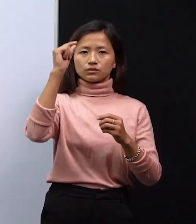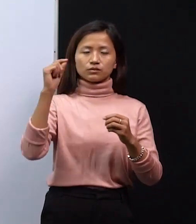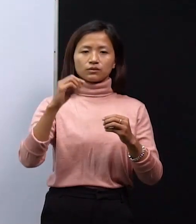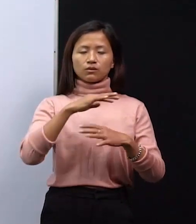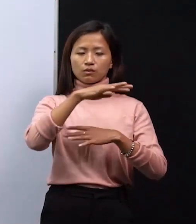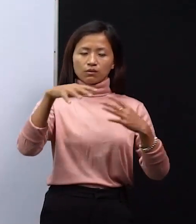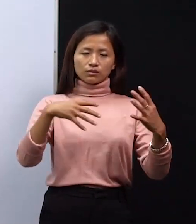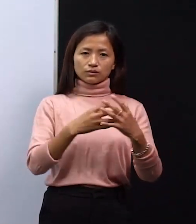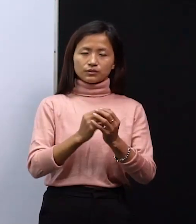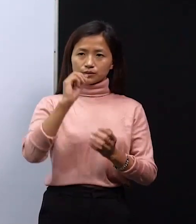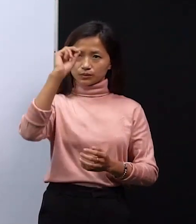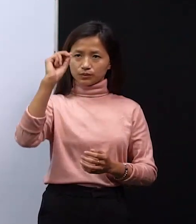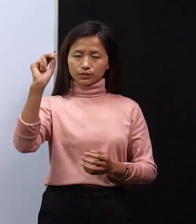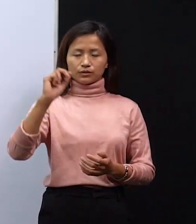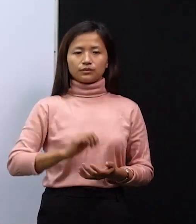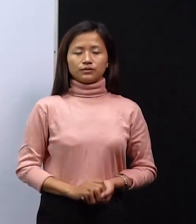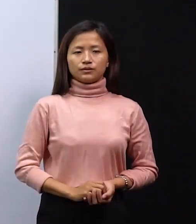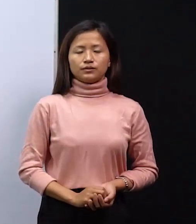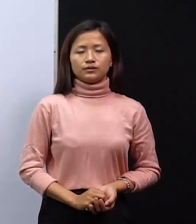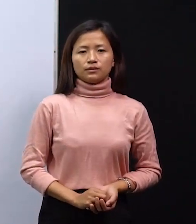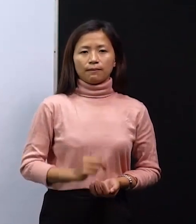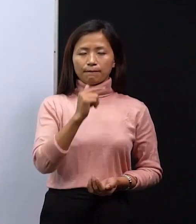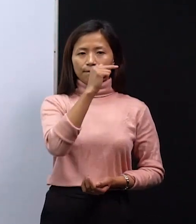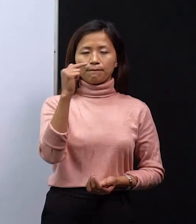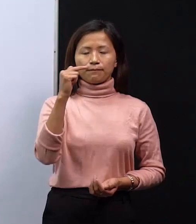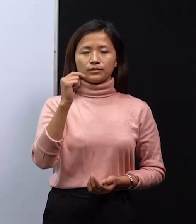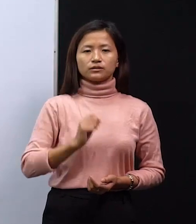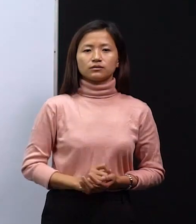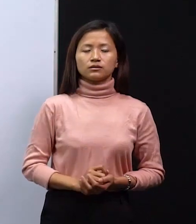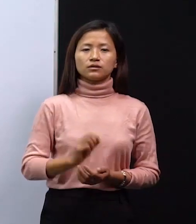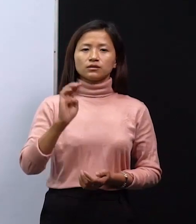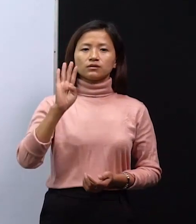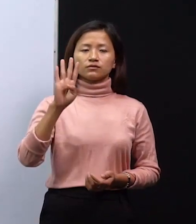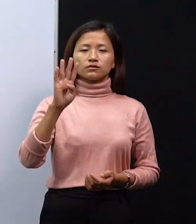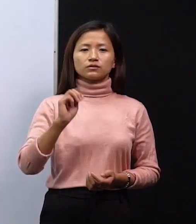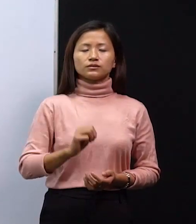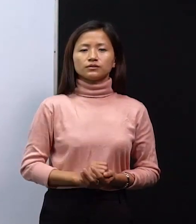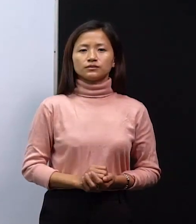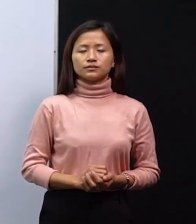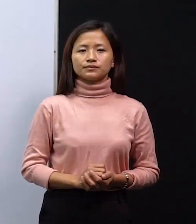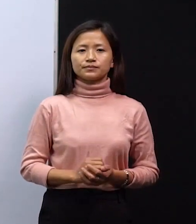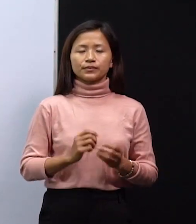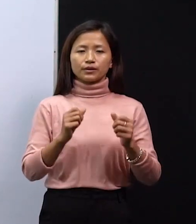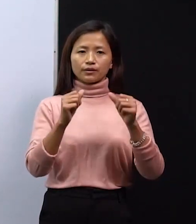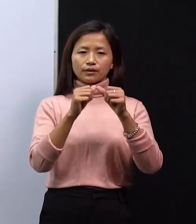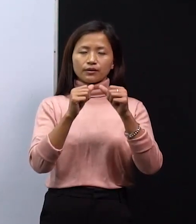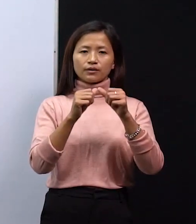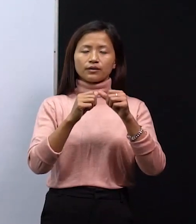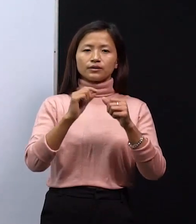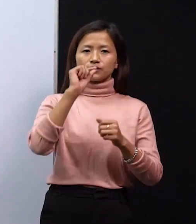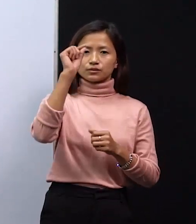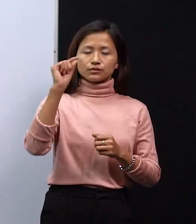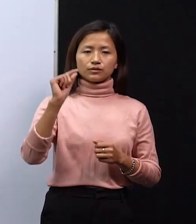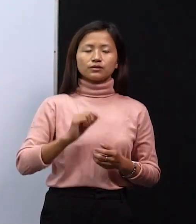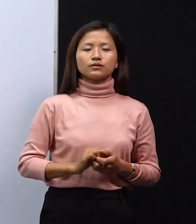whole square, all right? Minus, for b, I will write a square. And there's one